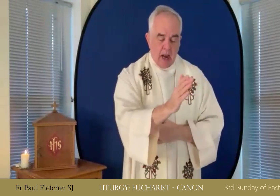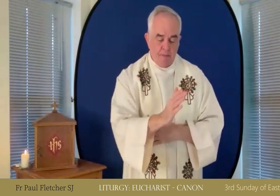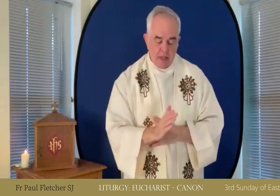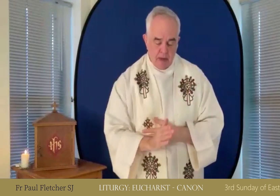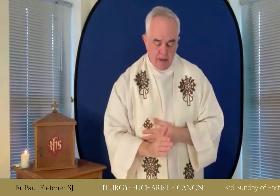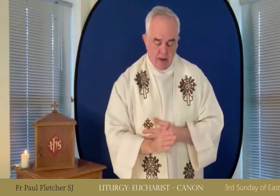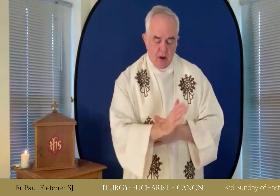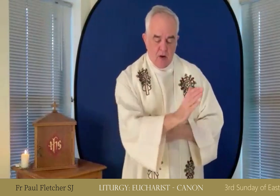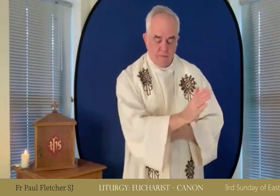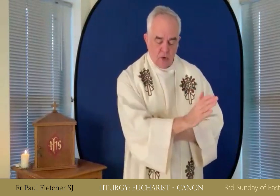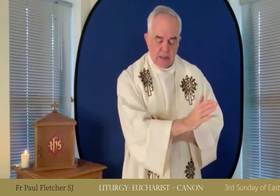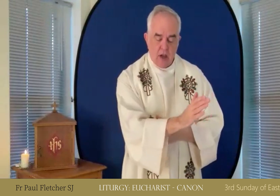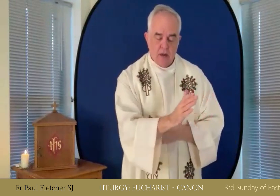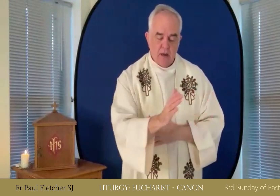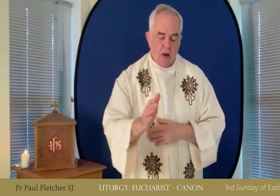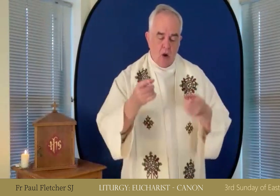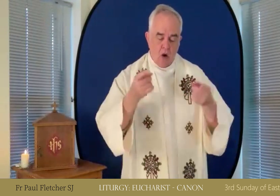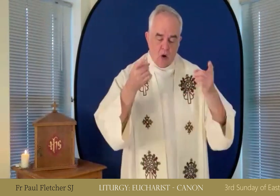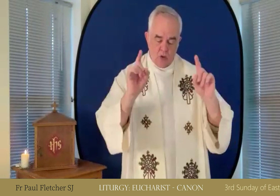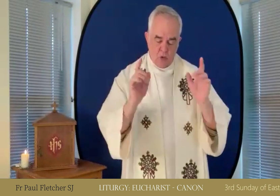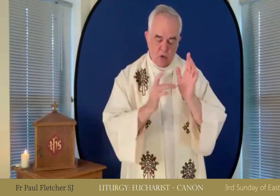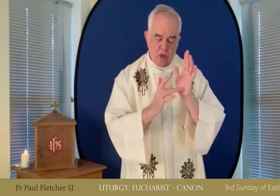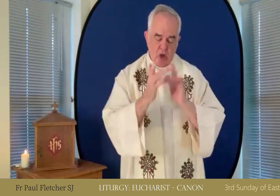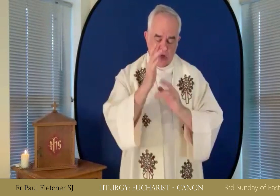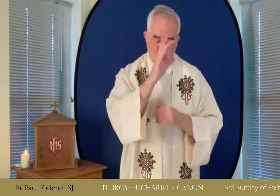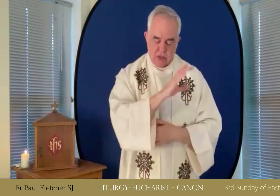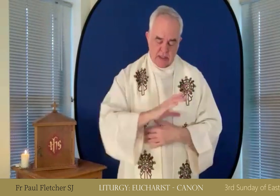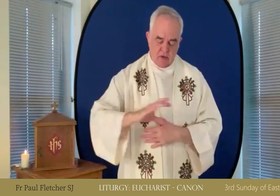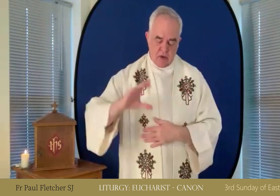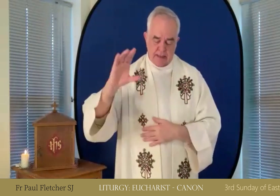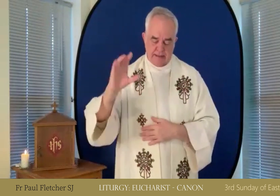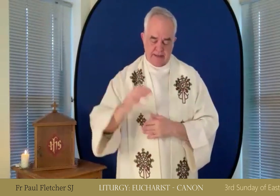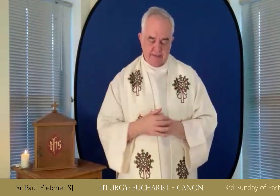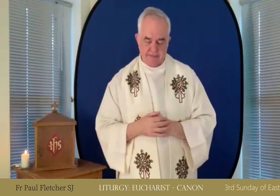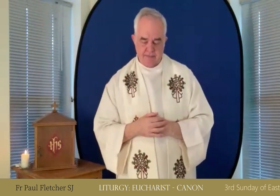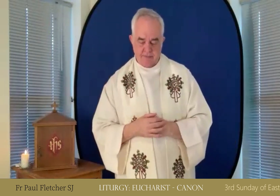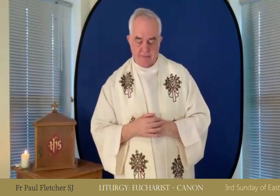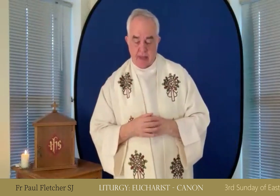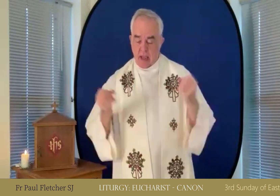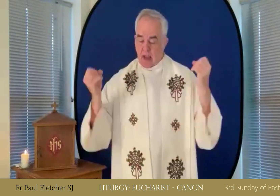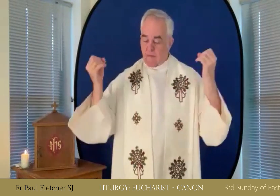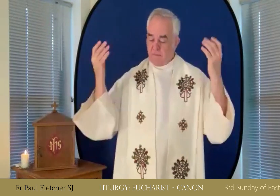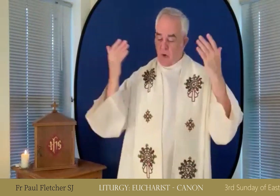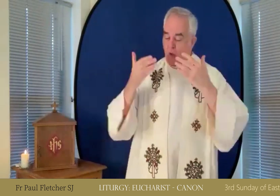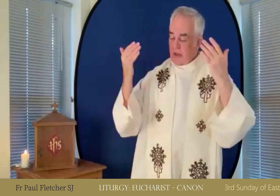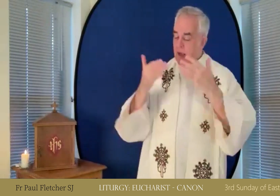and blood of your Son, our Lord Jesus Christ. For on the